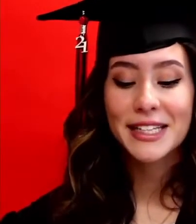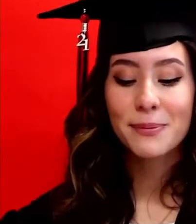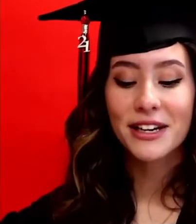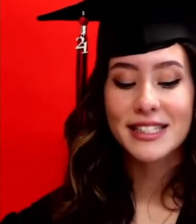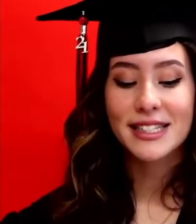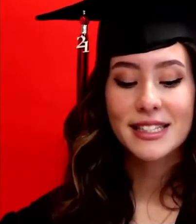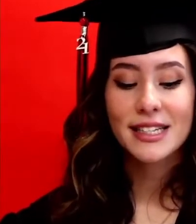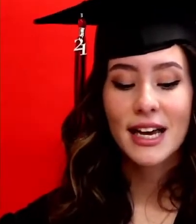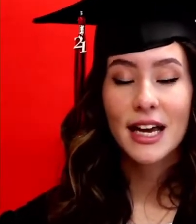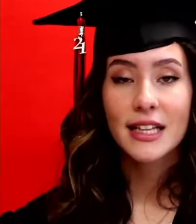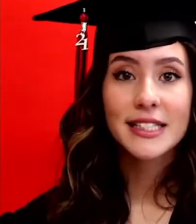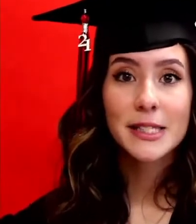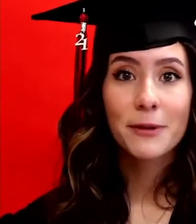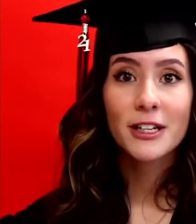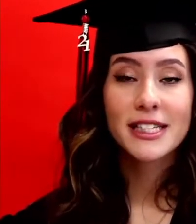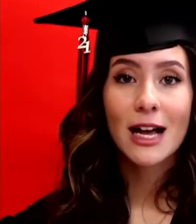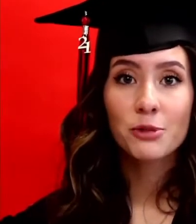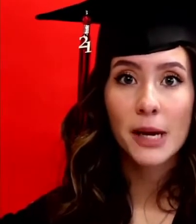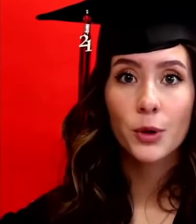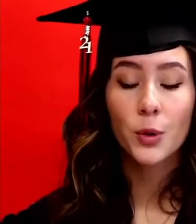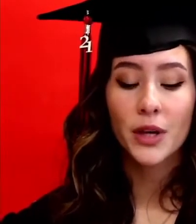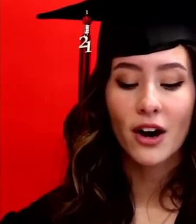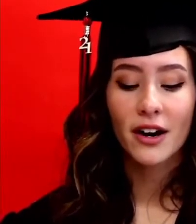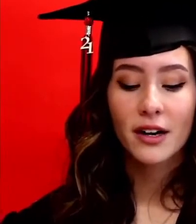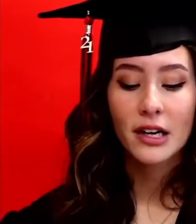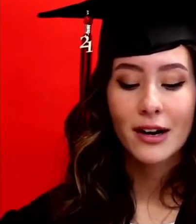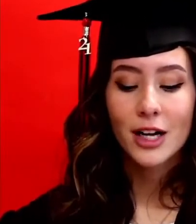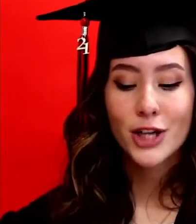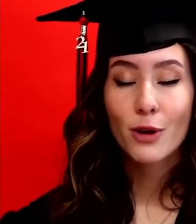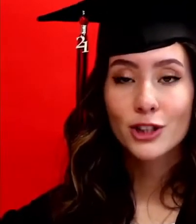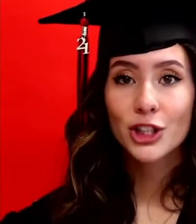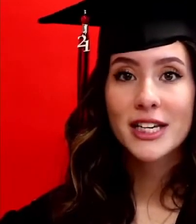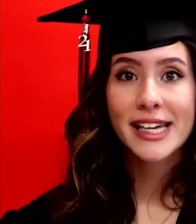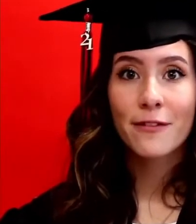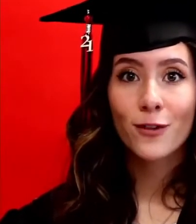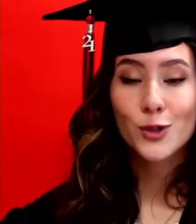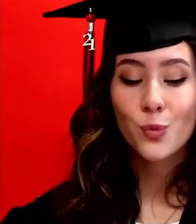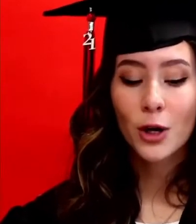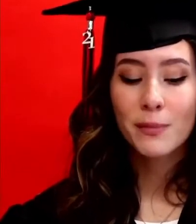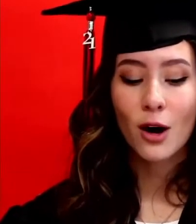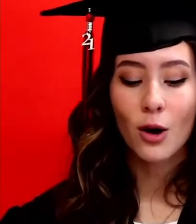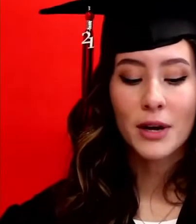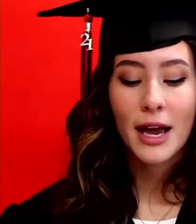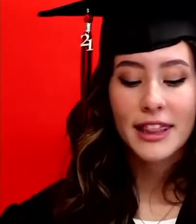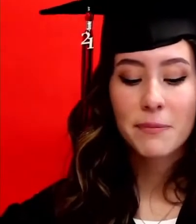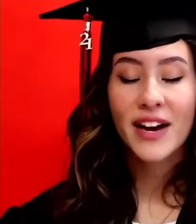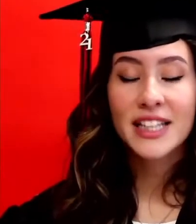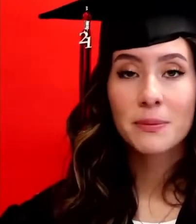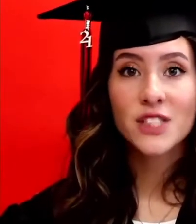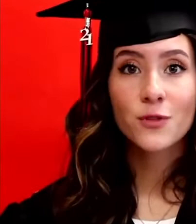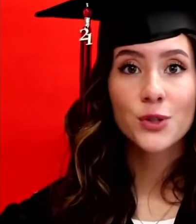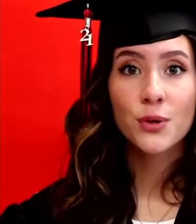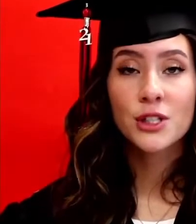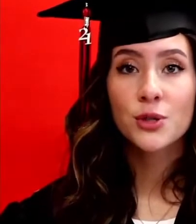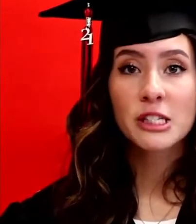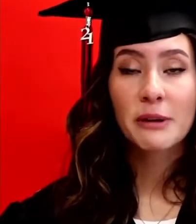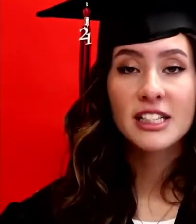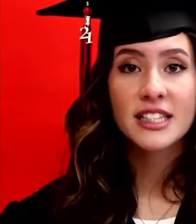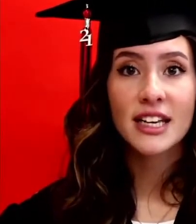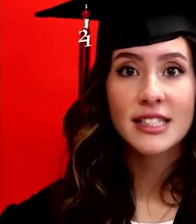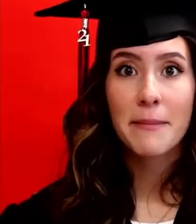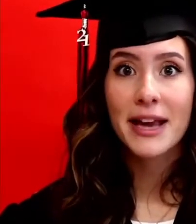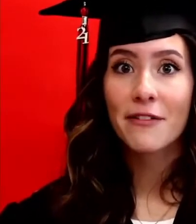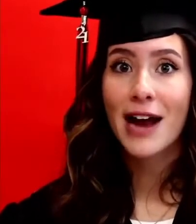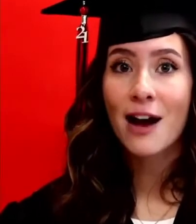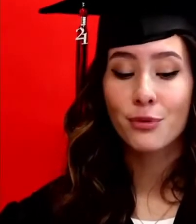means gaining experiences. These experiences help shape who we are. John Marshall is a diverse, welcoming home that provides a place for students to